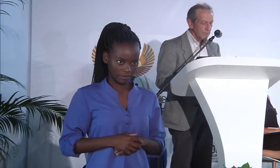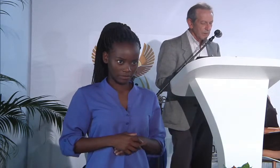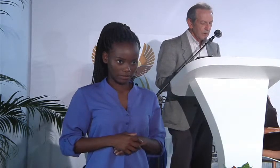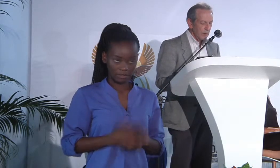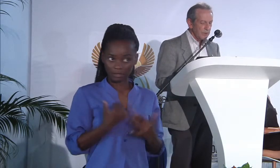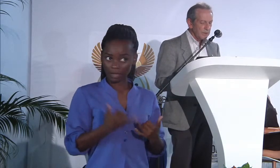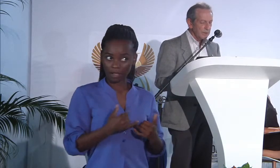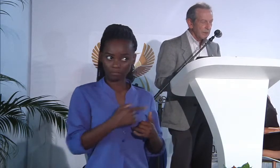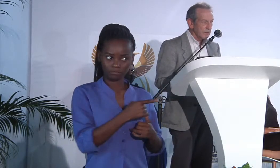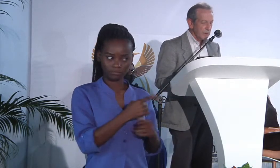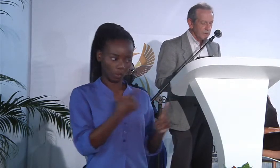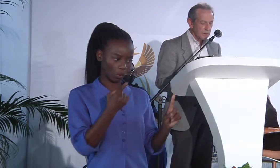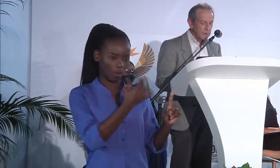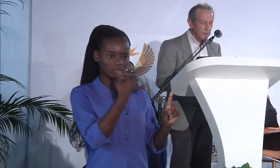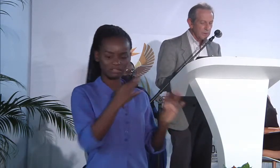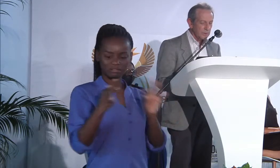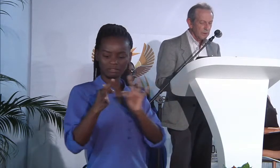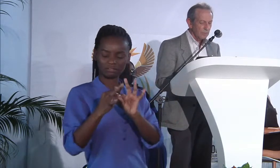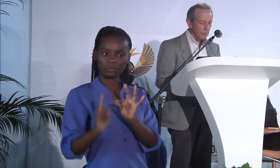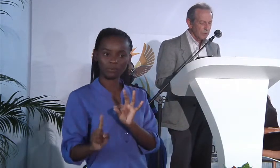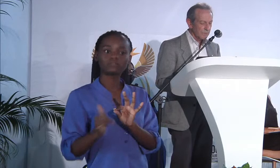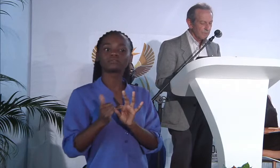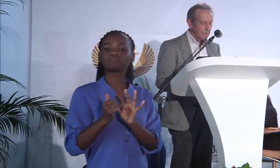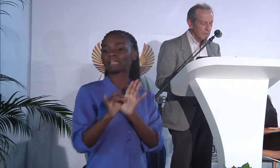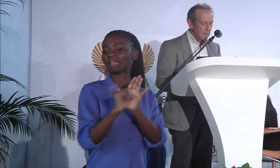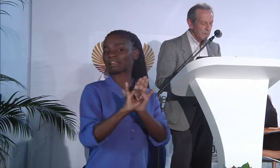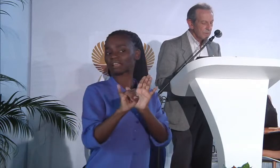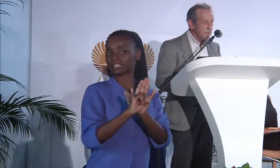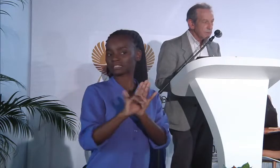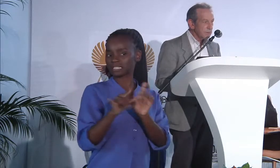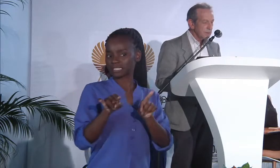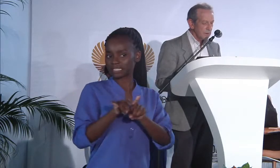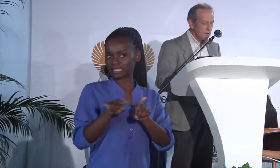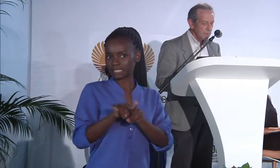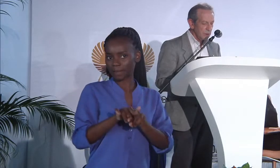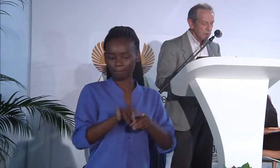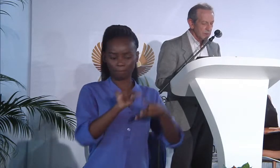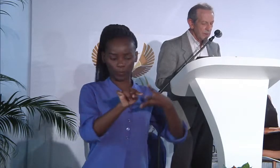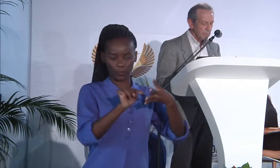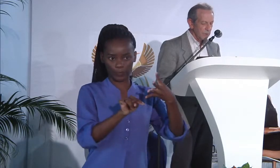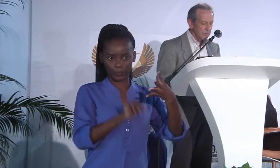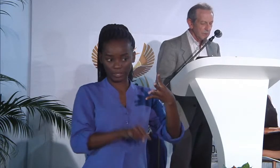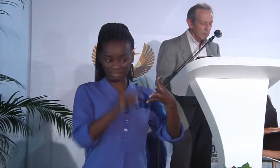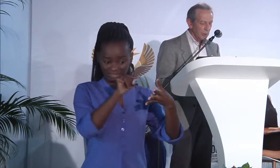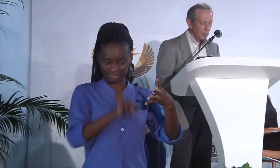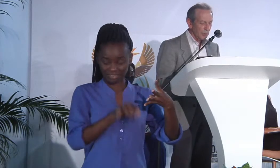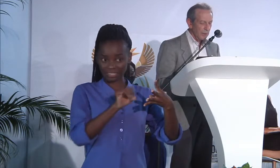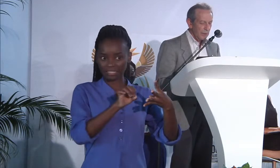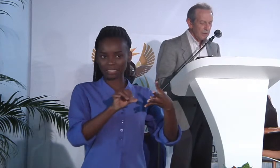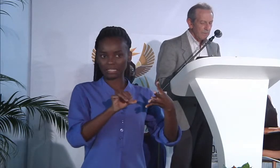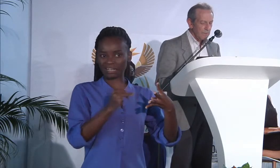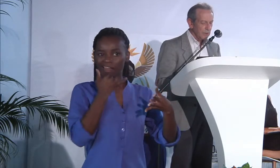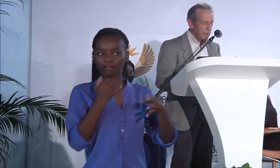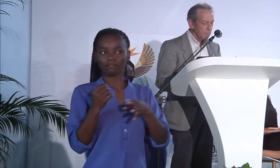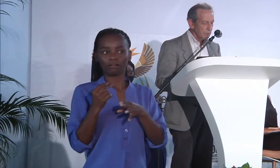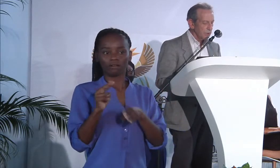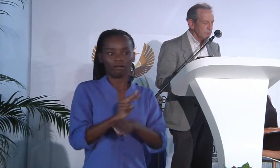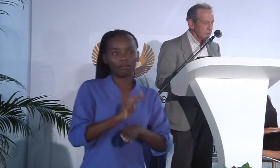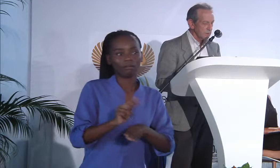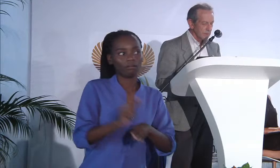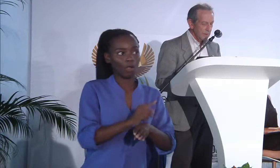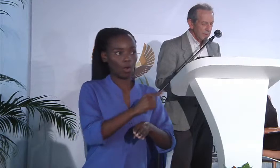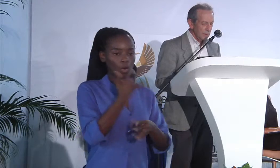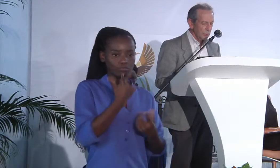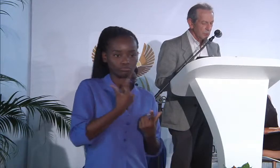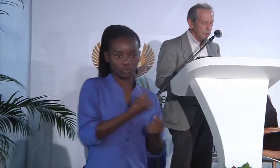goals are the indicators and the key deliverables. These indicator measures and monitor the goal implementation